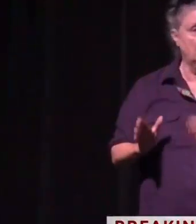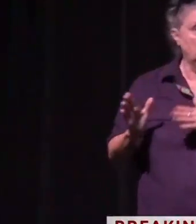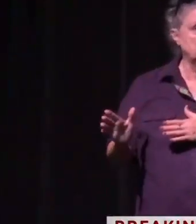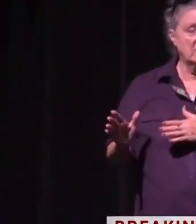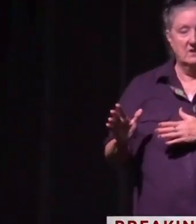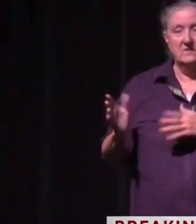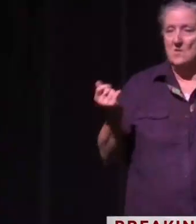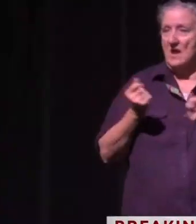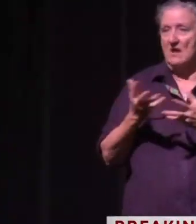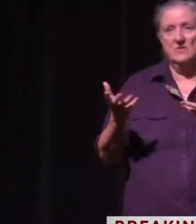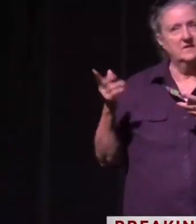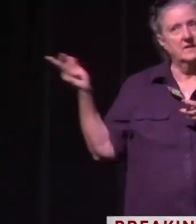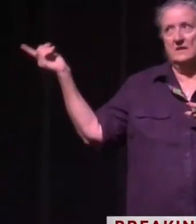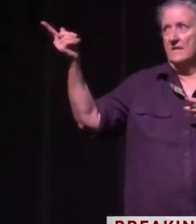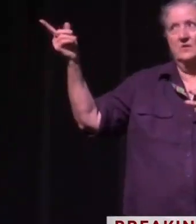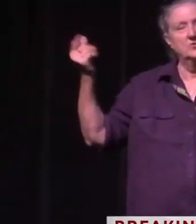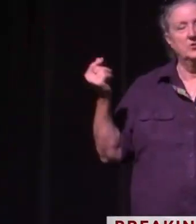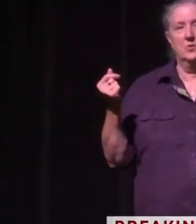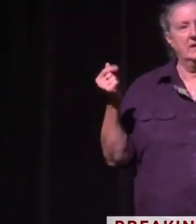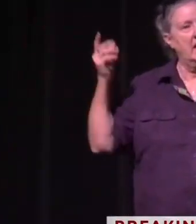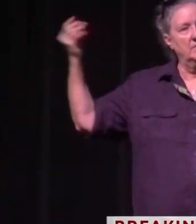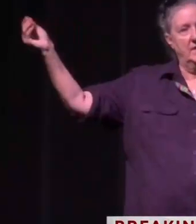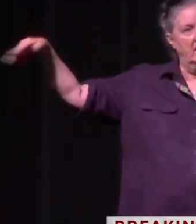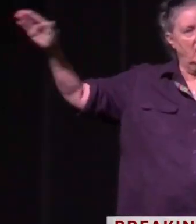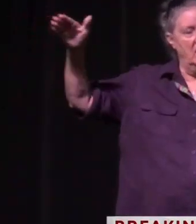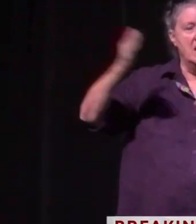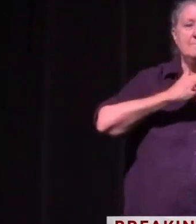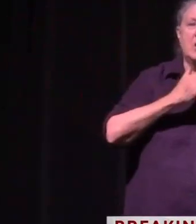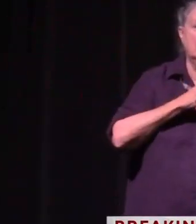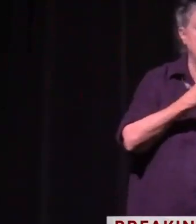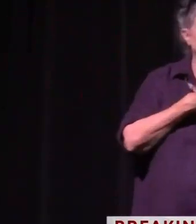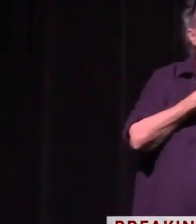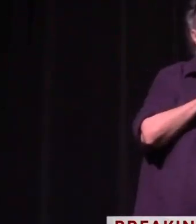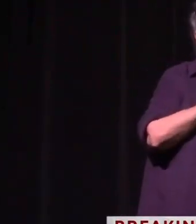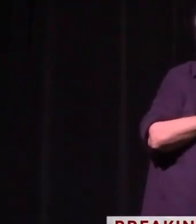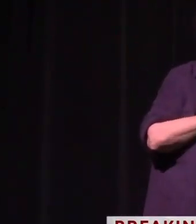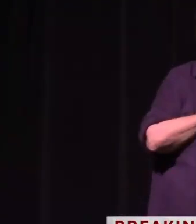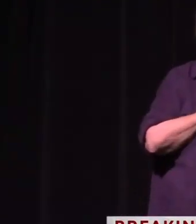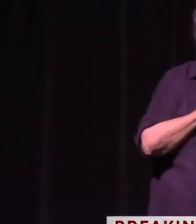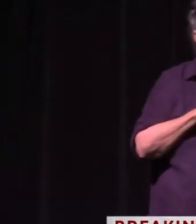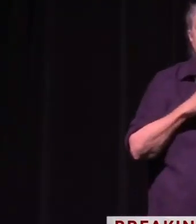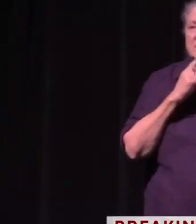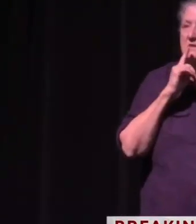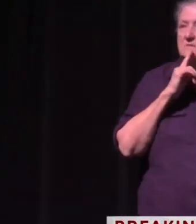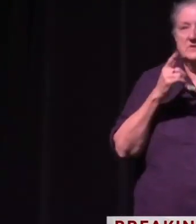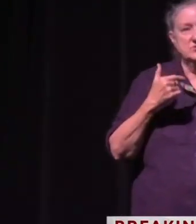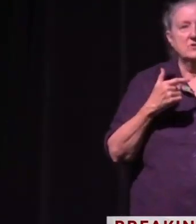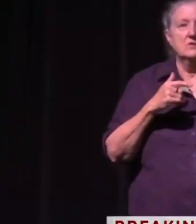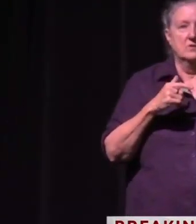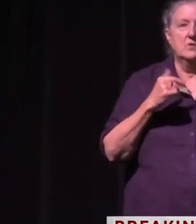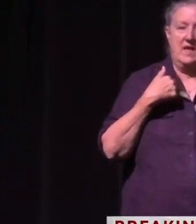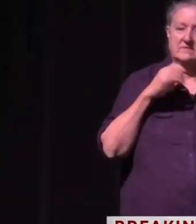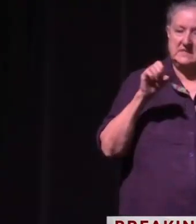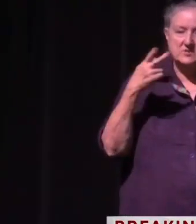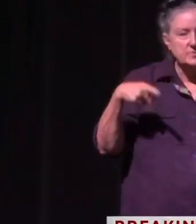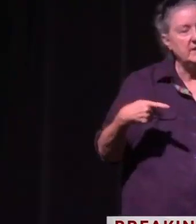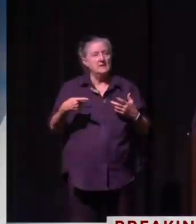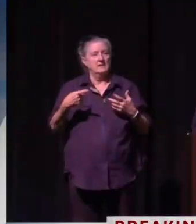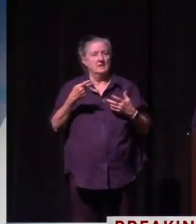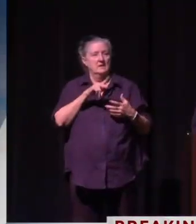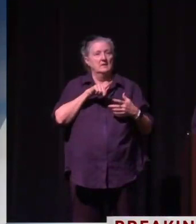responders for everything they're doing out there, our partners in the Sheriff's Department, rest assured we have CHP